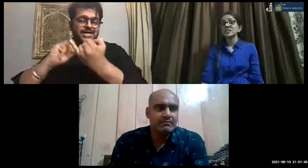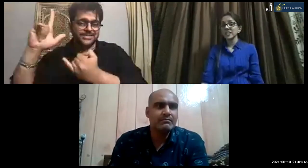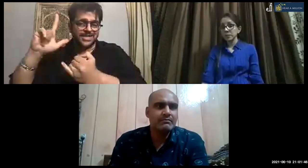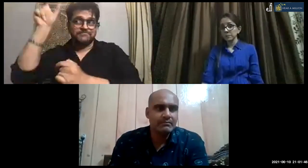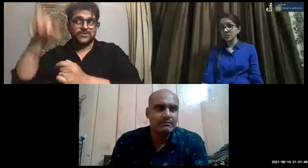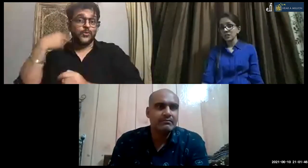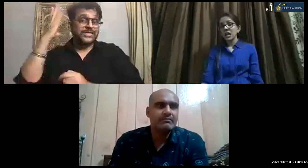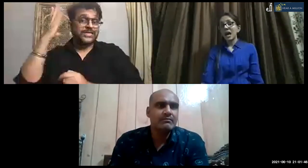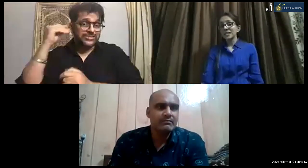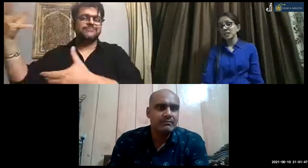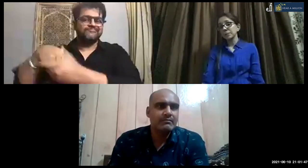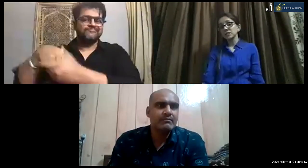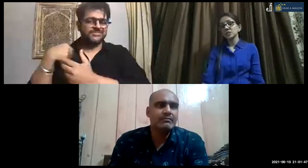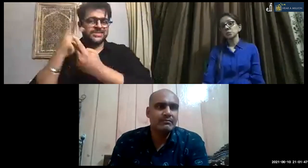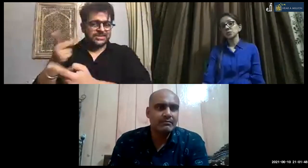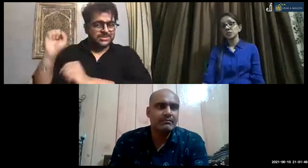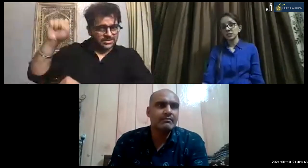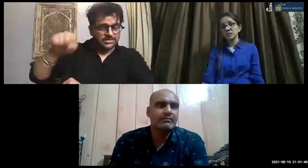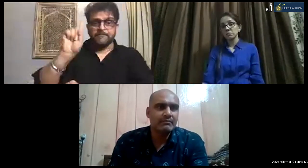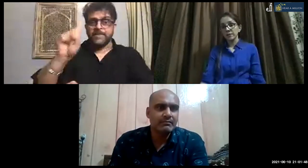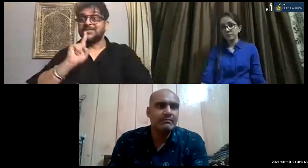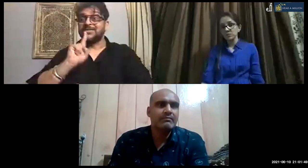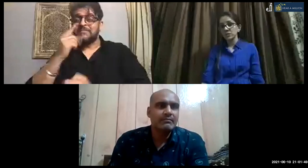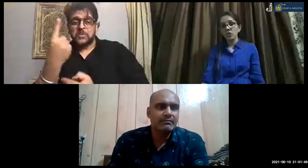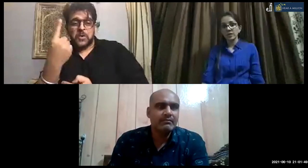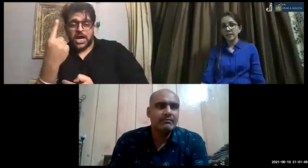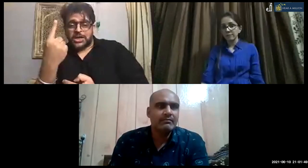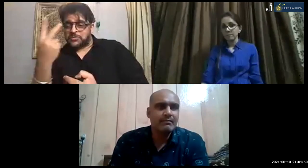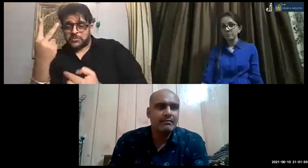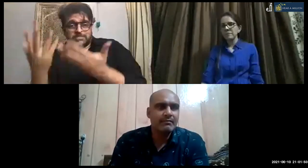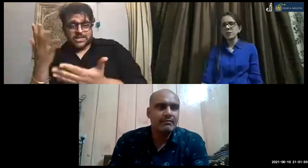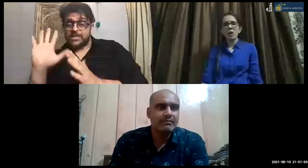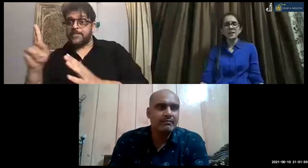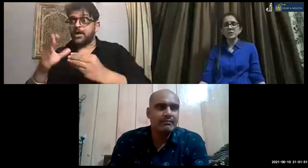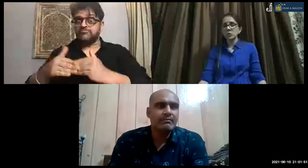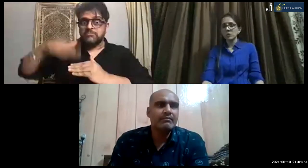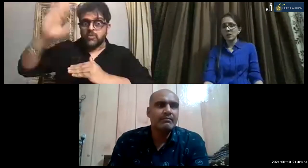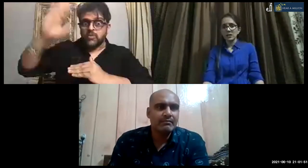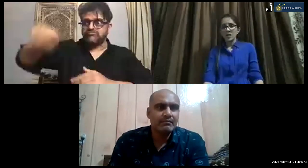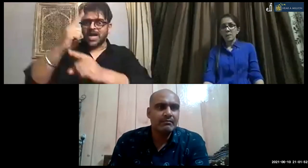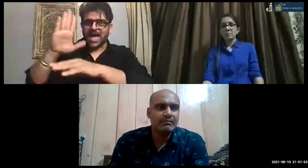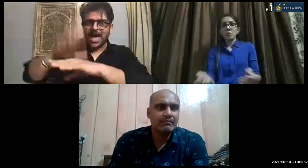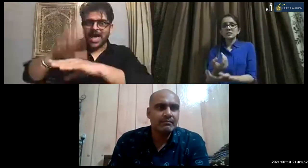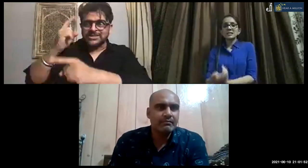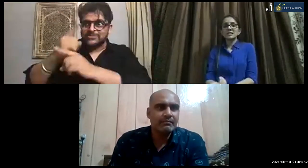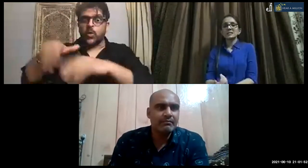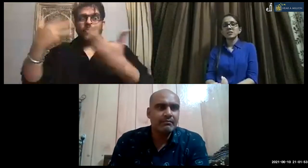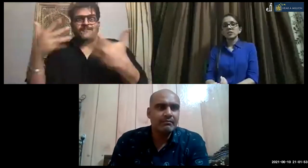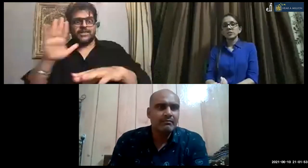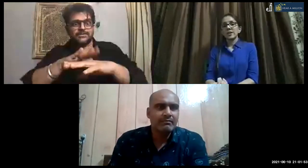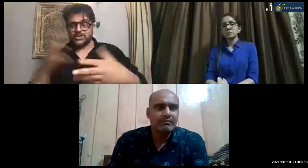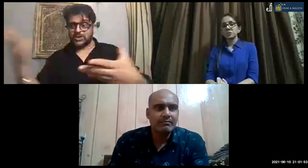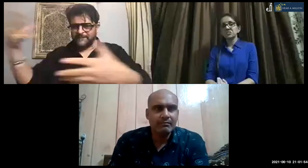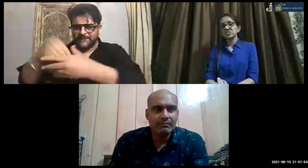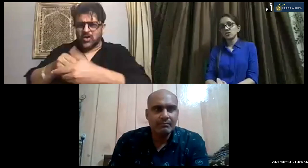It's hearing people. ISL person who's hearing is a part of this, but not deaf. Maybe one or two, but mostly it's,